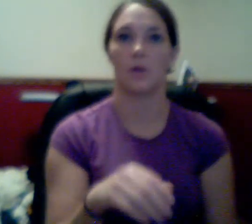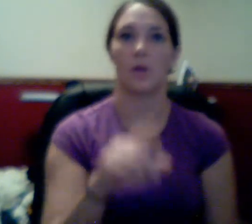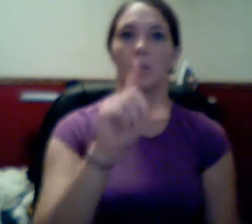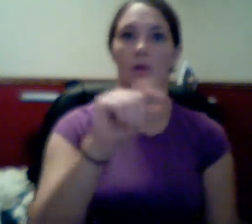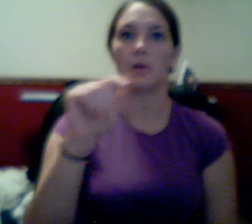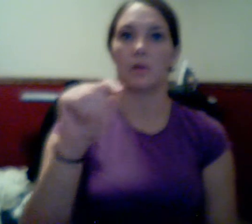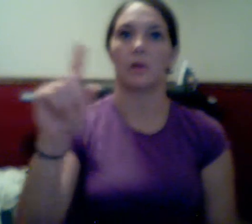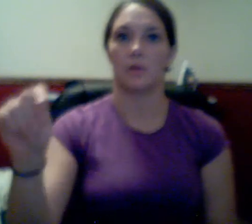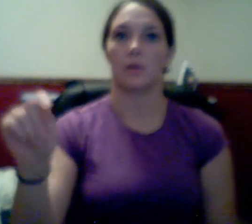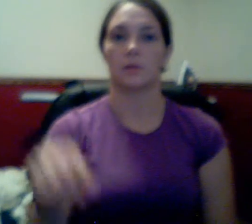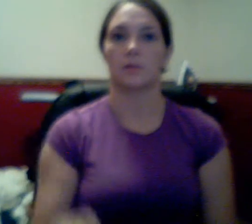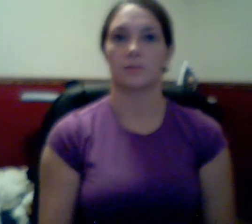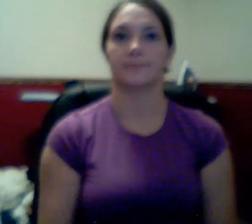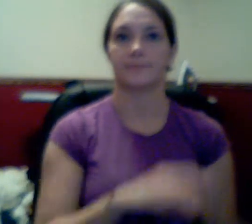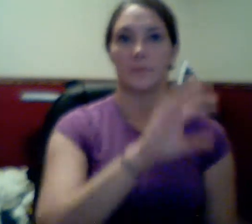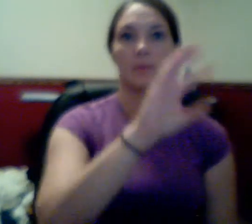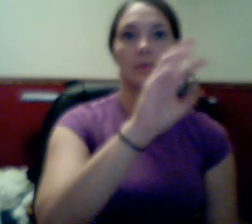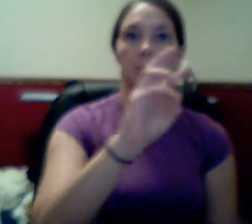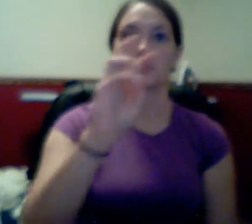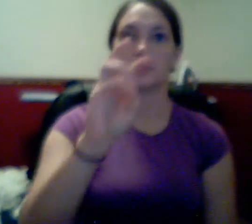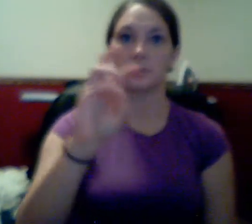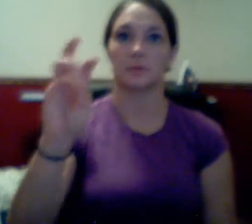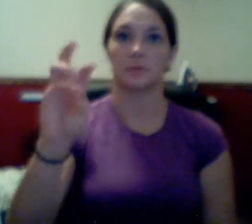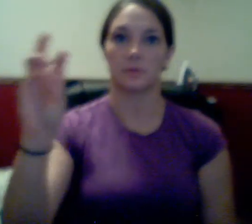keep getting 6, 6, 6, 6, 6, 6 forever.